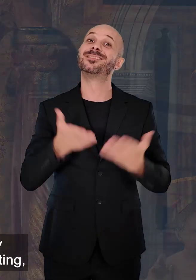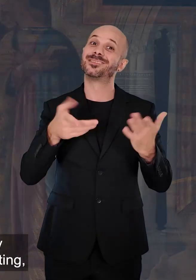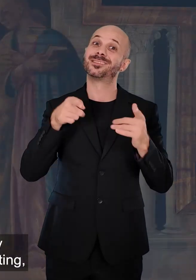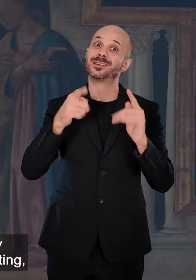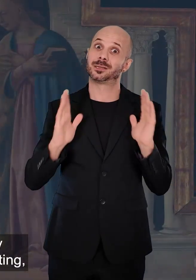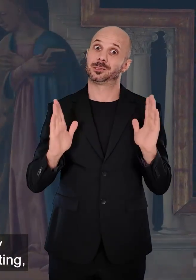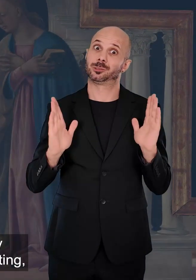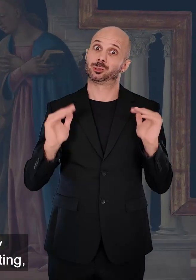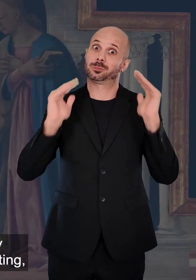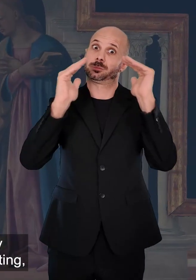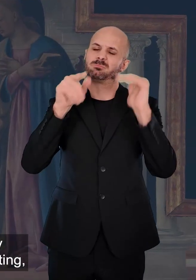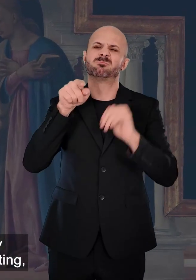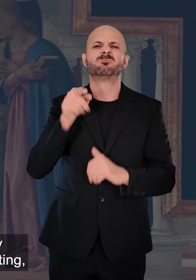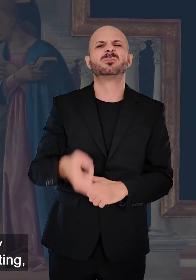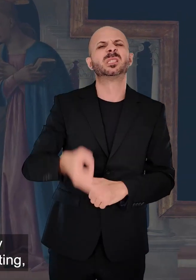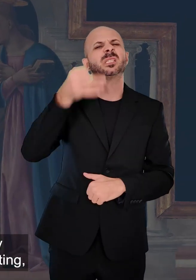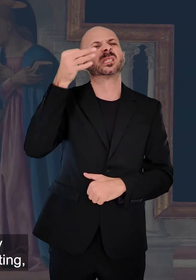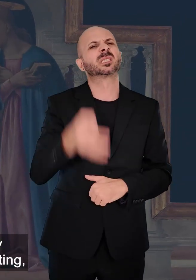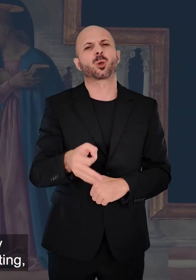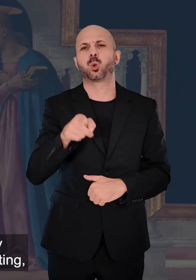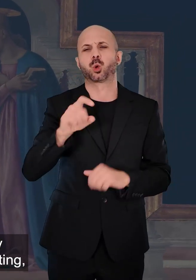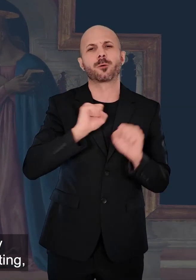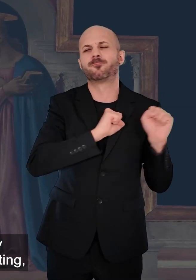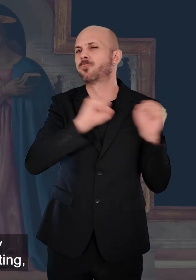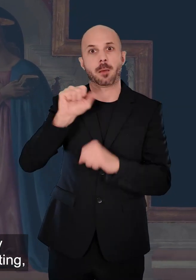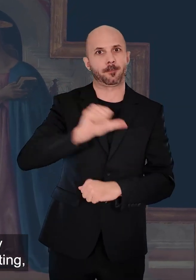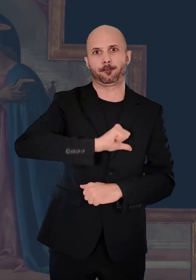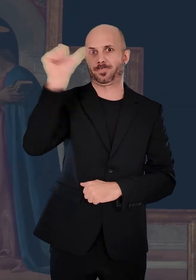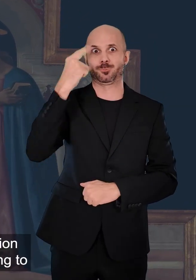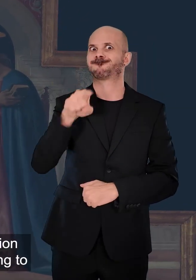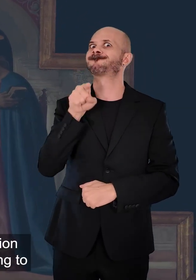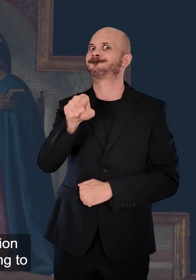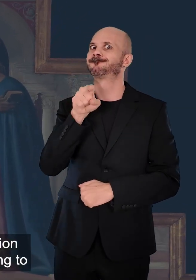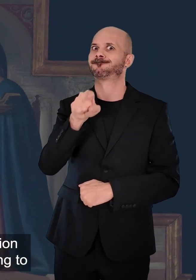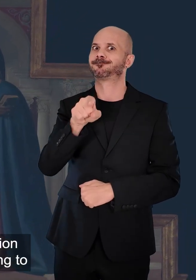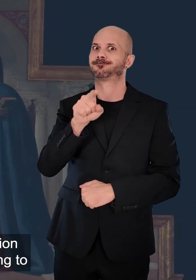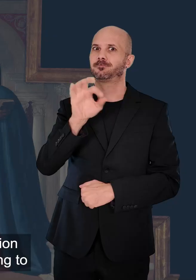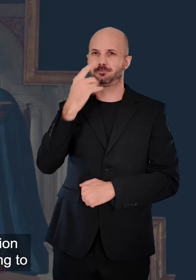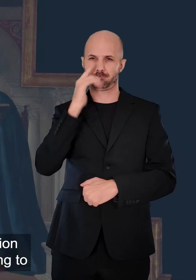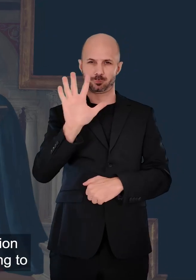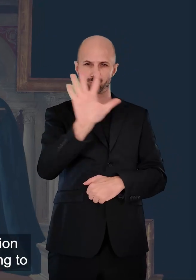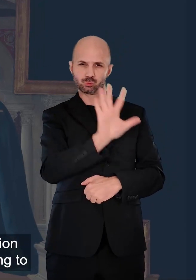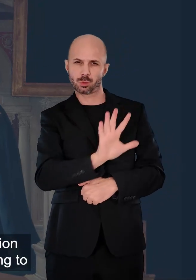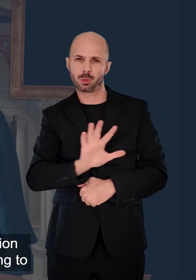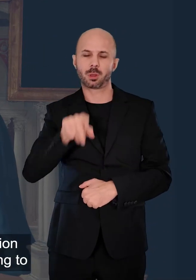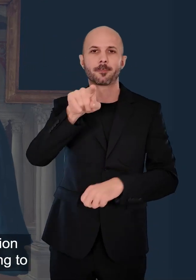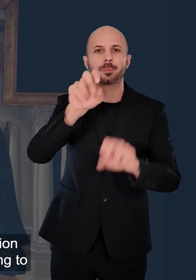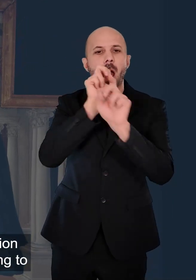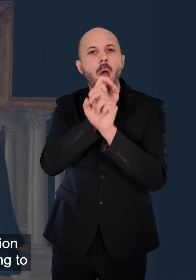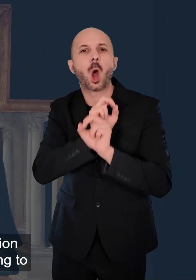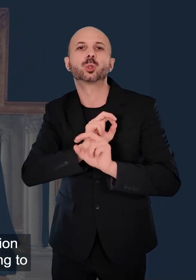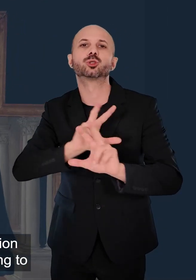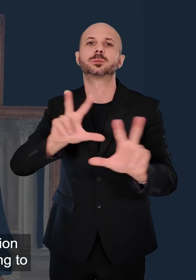The cymatium is undoubtedly the most famous part of the painting, with the scene of the Annunciation set in a